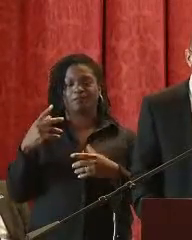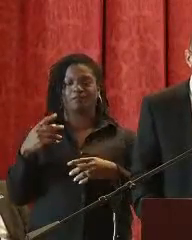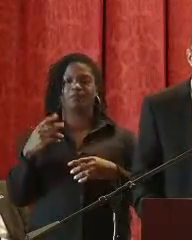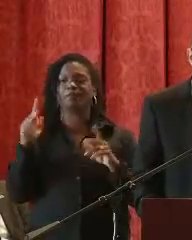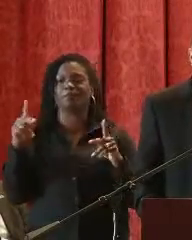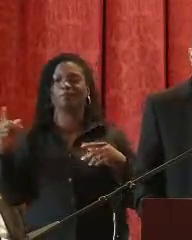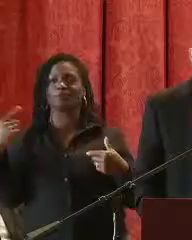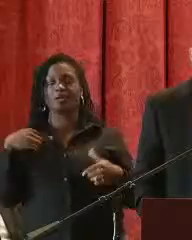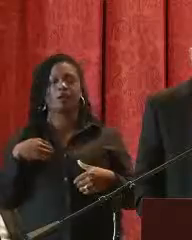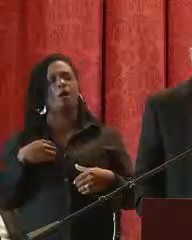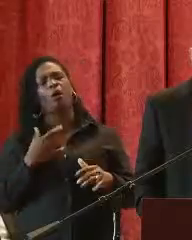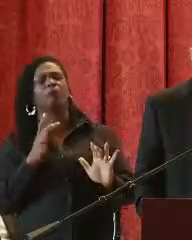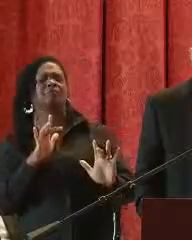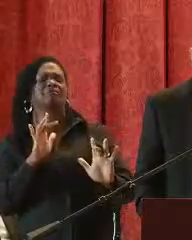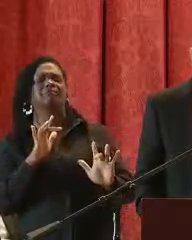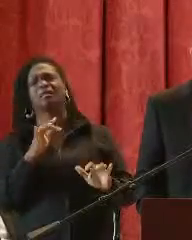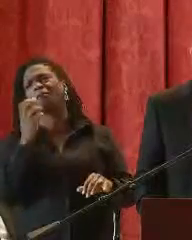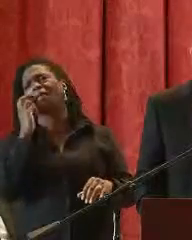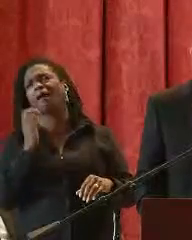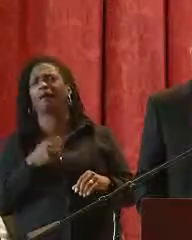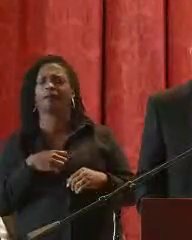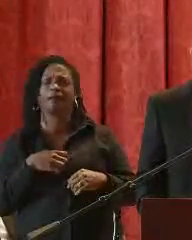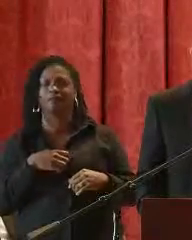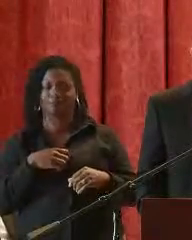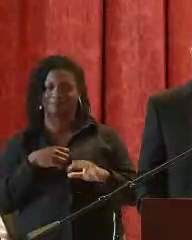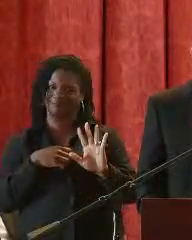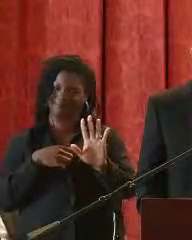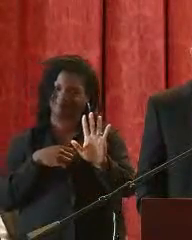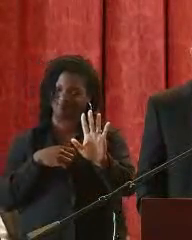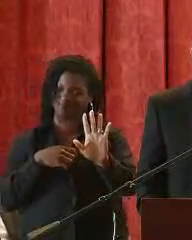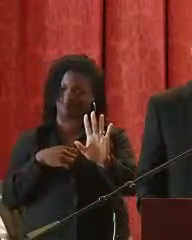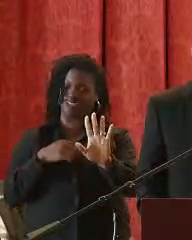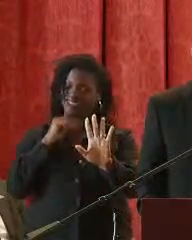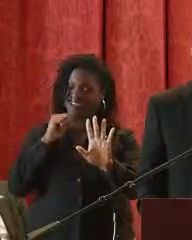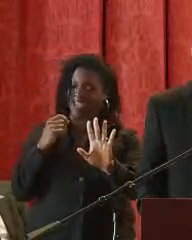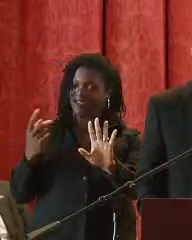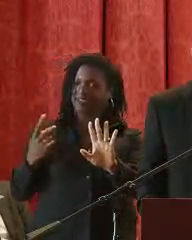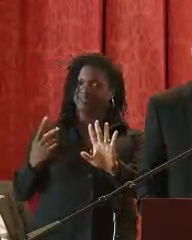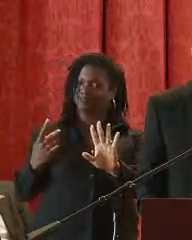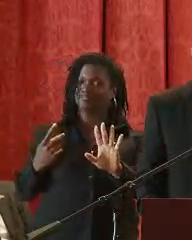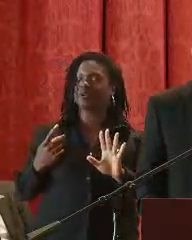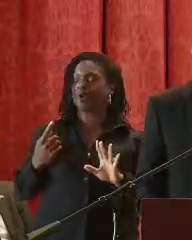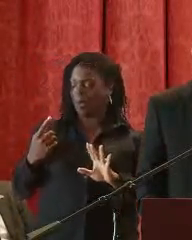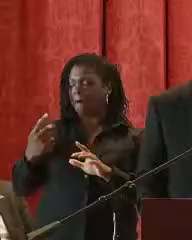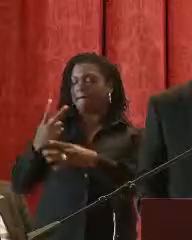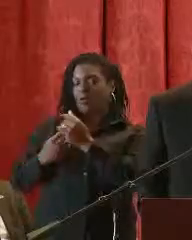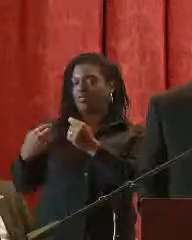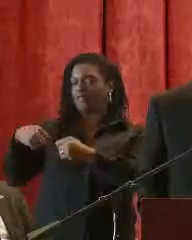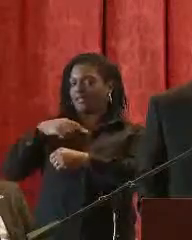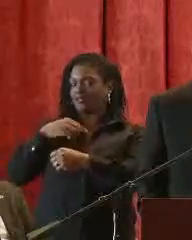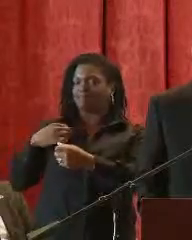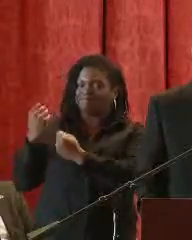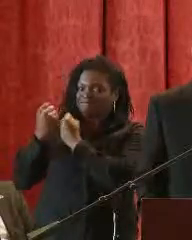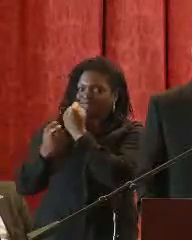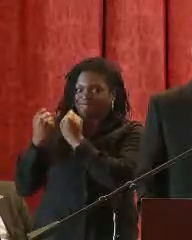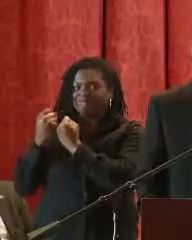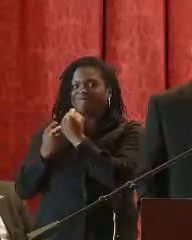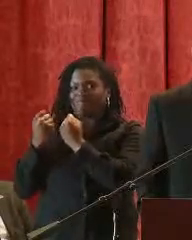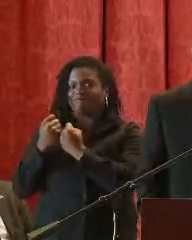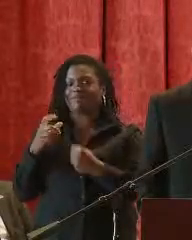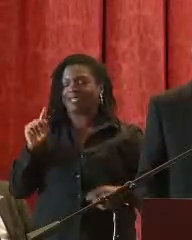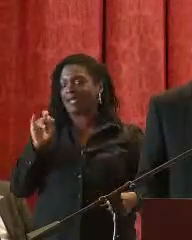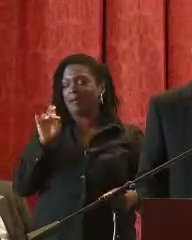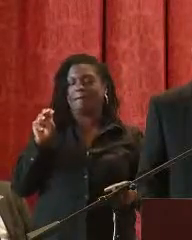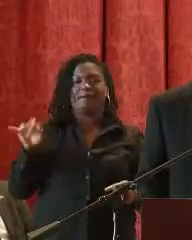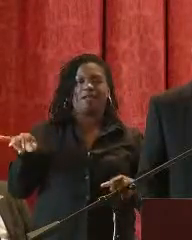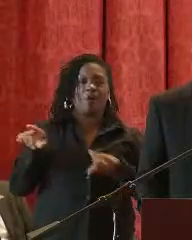us. We are both each other's inspiration and support system. Tammy also is very active in